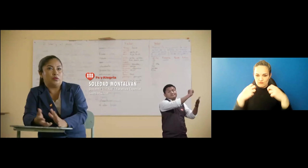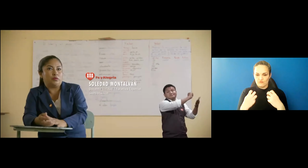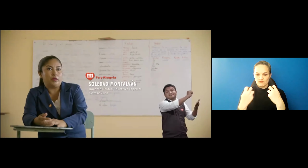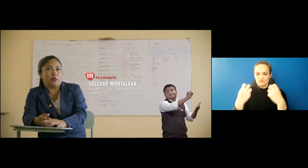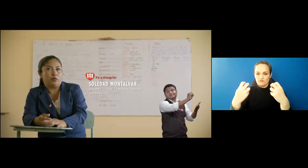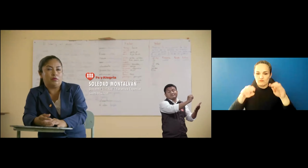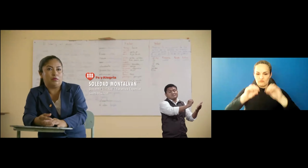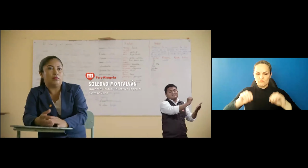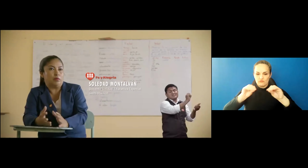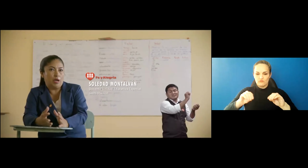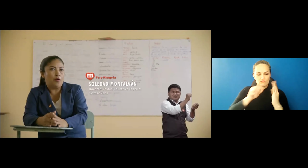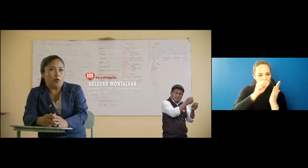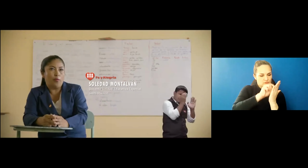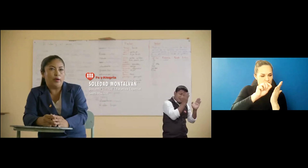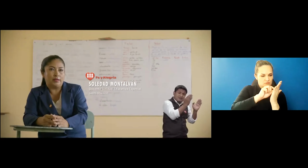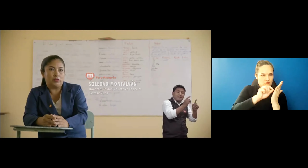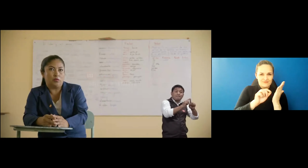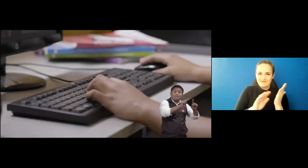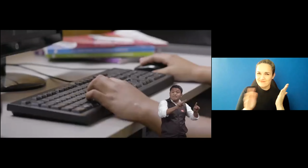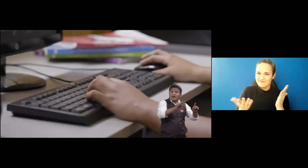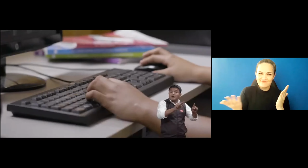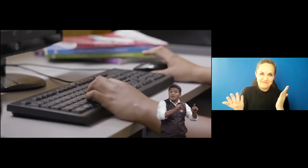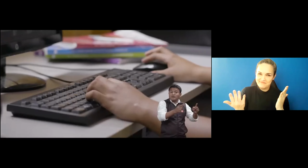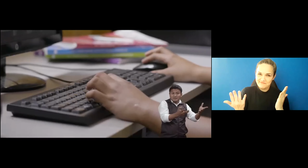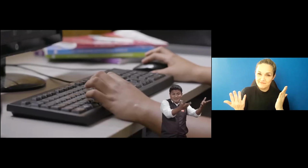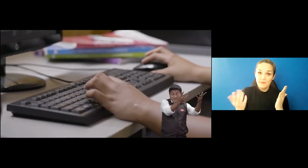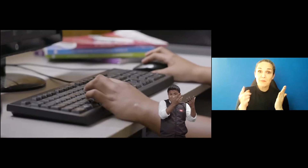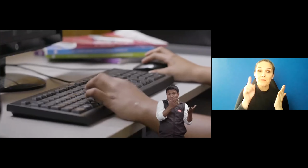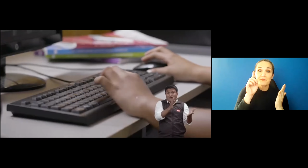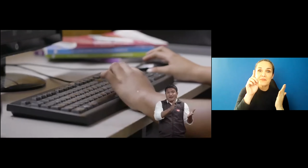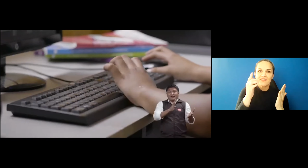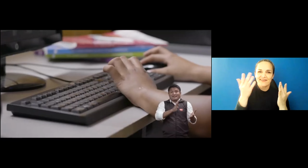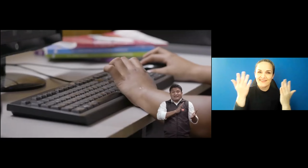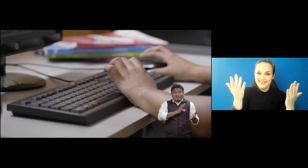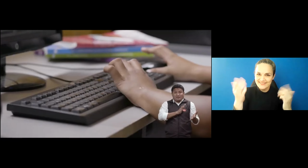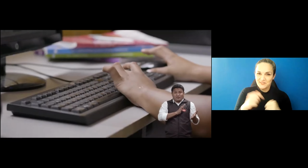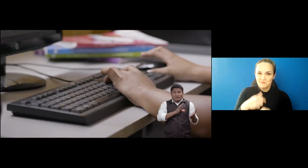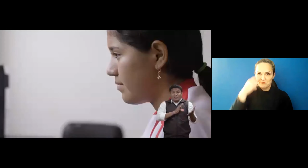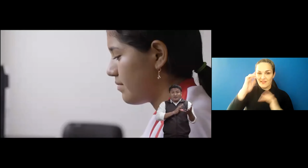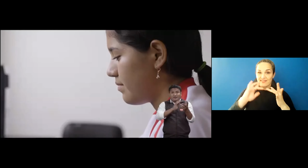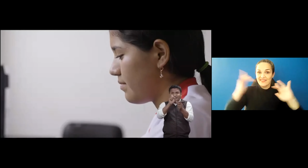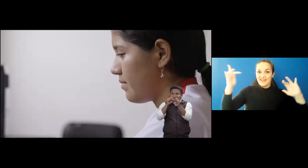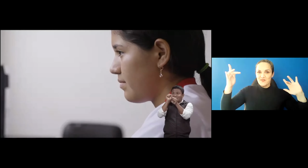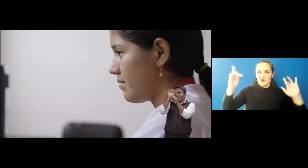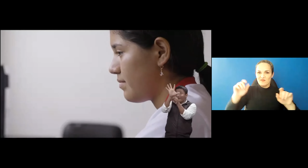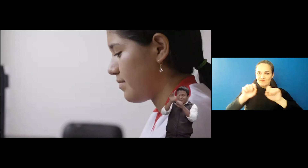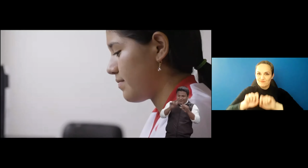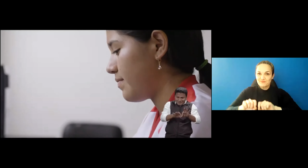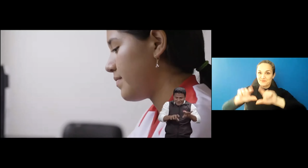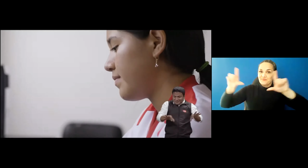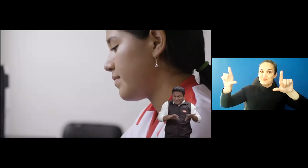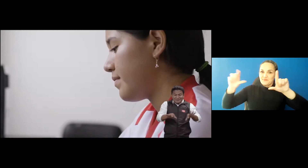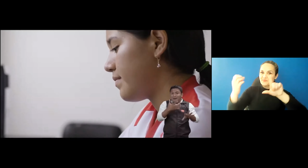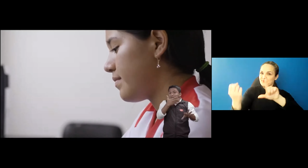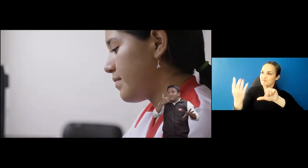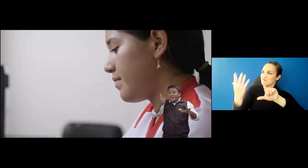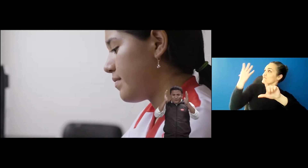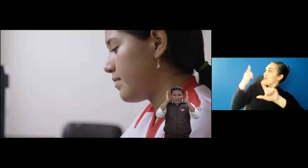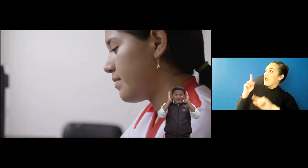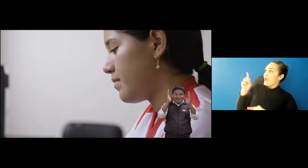Because we've gone away from the regular classroom with a blackboard and chairs and desks, but now